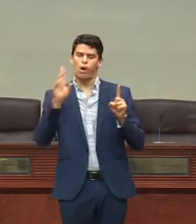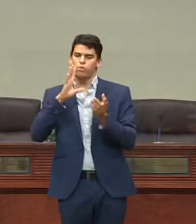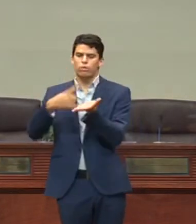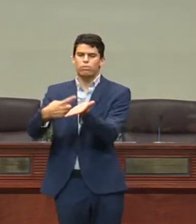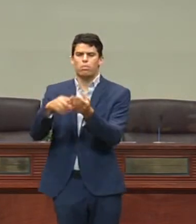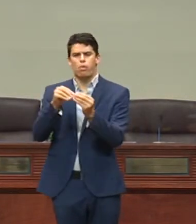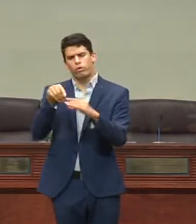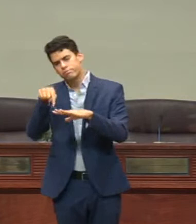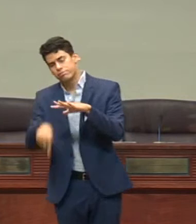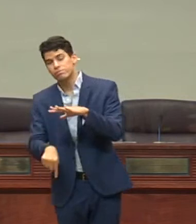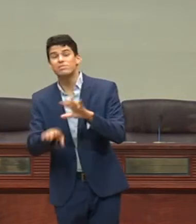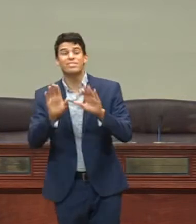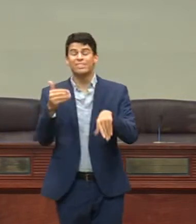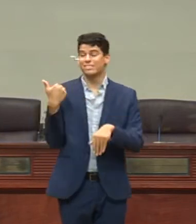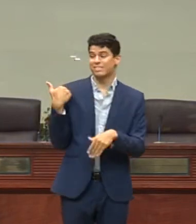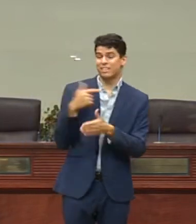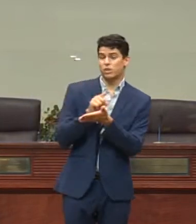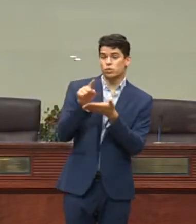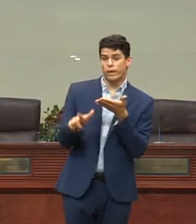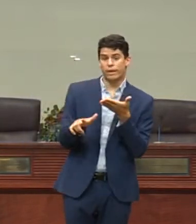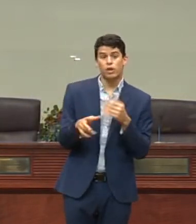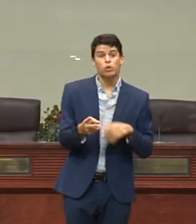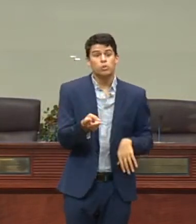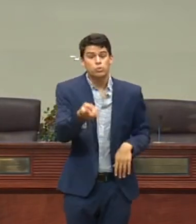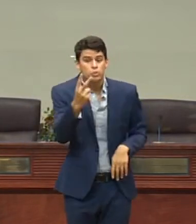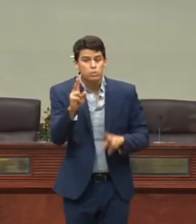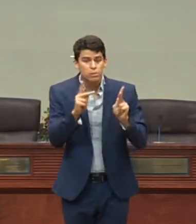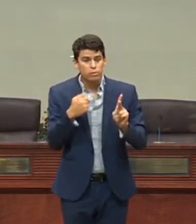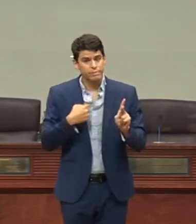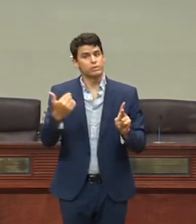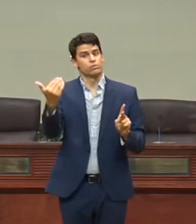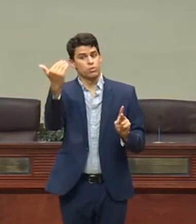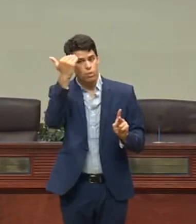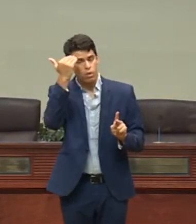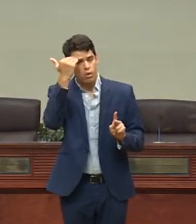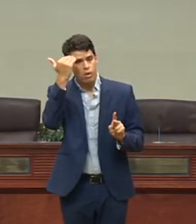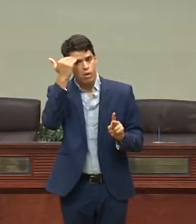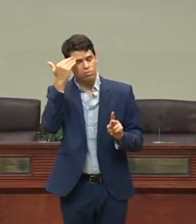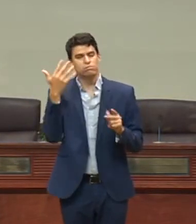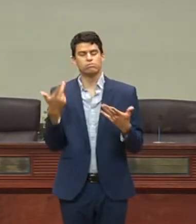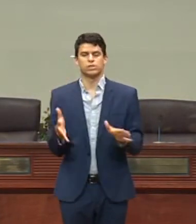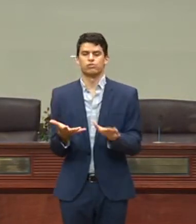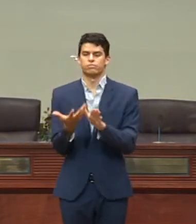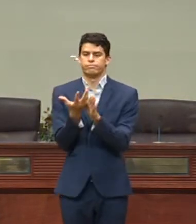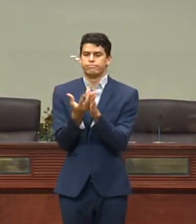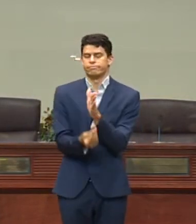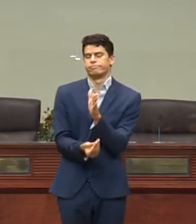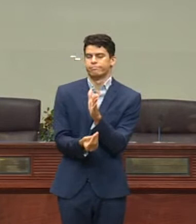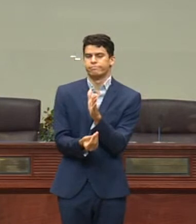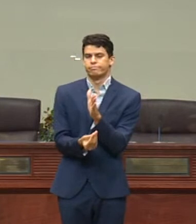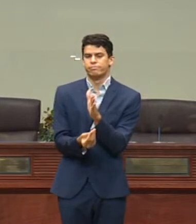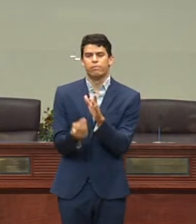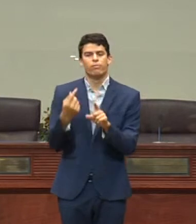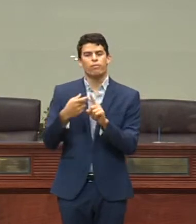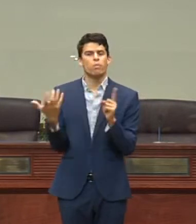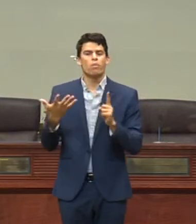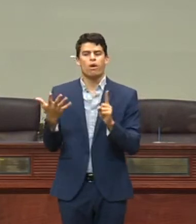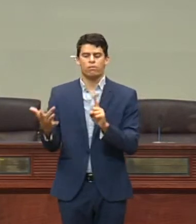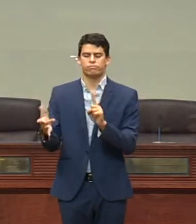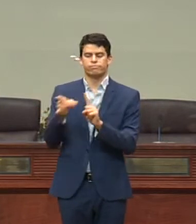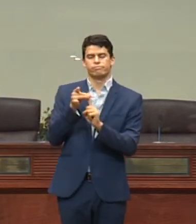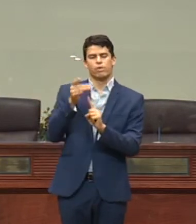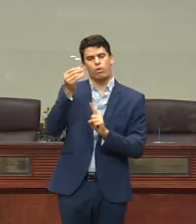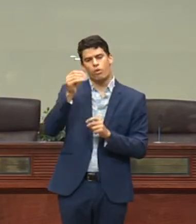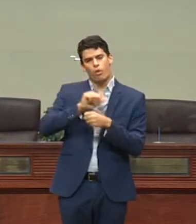the weekend, 2 people I know passed after contracting the coronavirus. One was a classmate